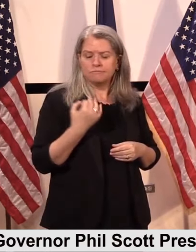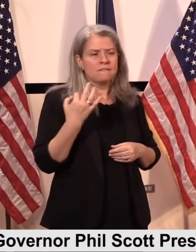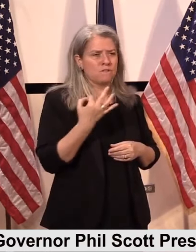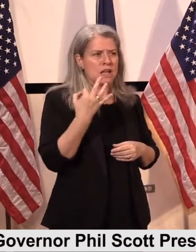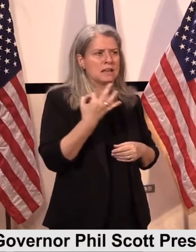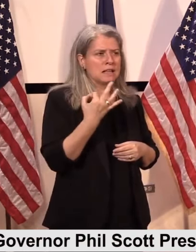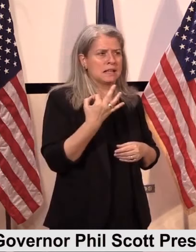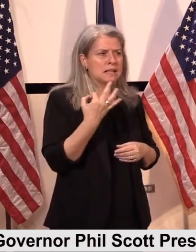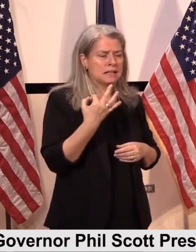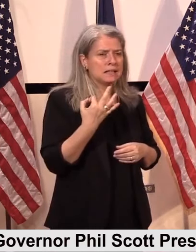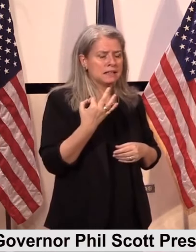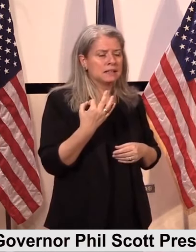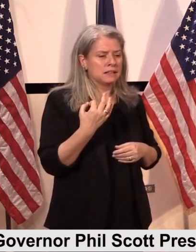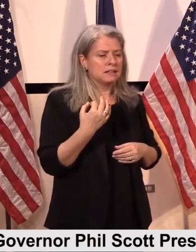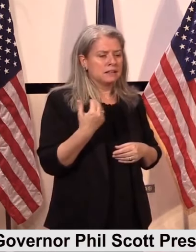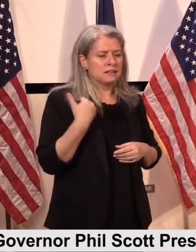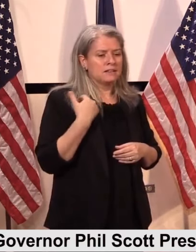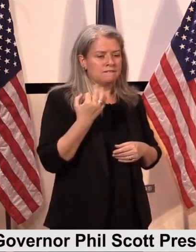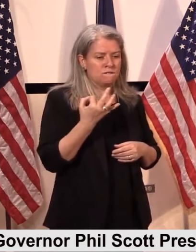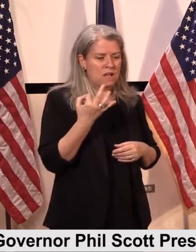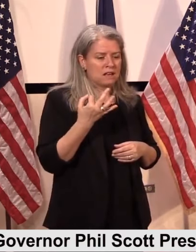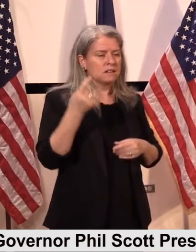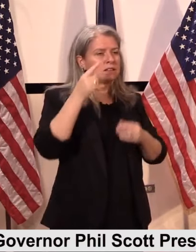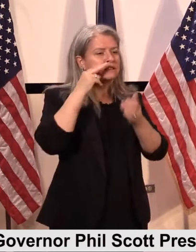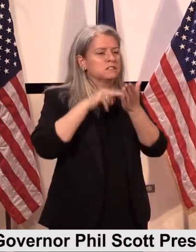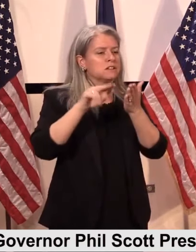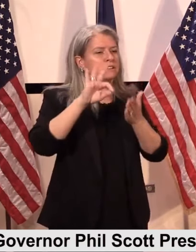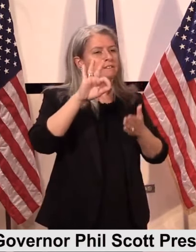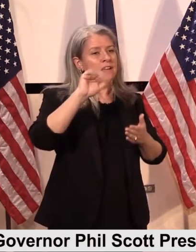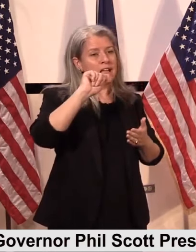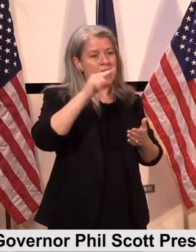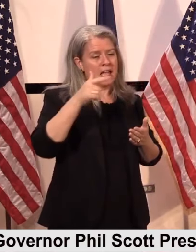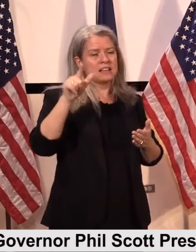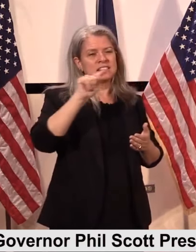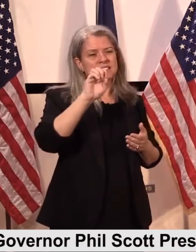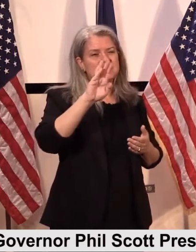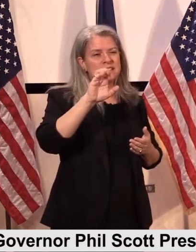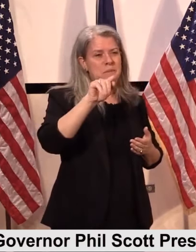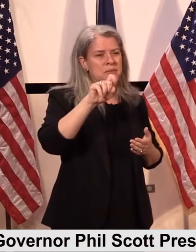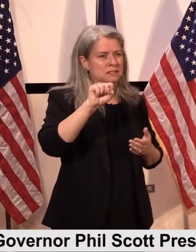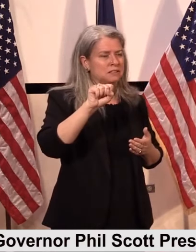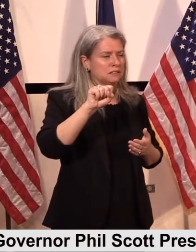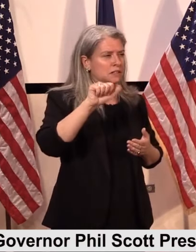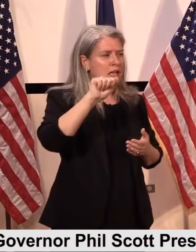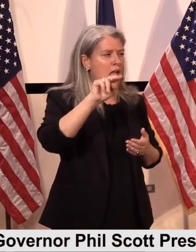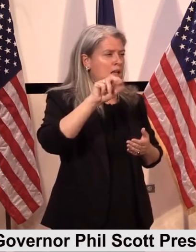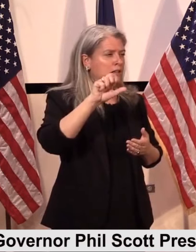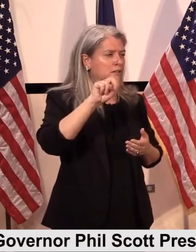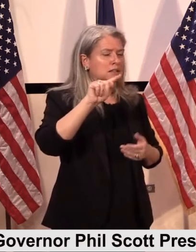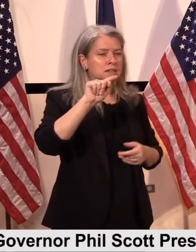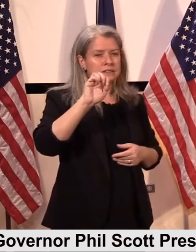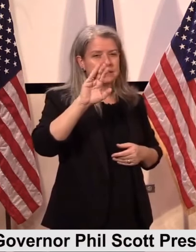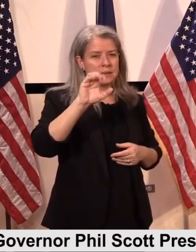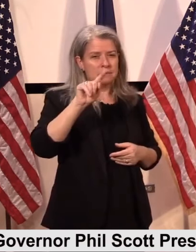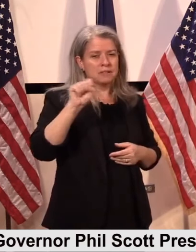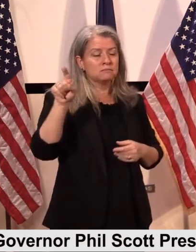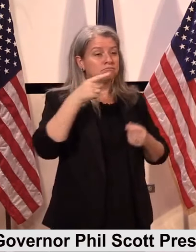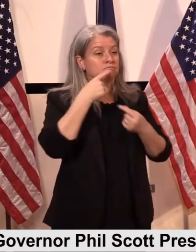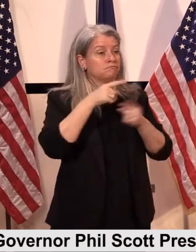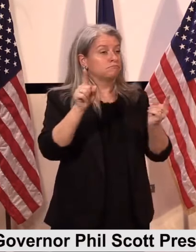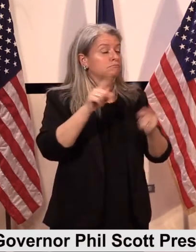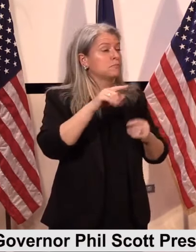the Secretary of Ag, Tebbets, told the House Committee on Agriculture and